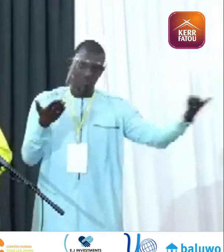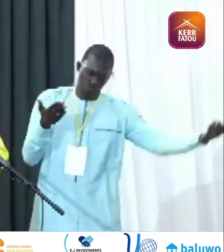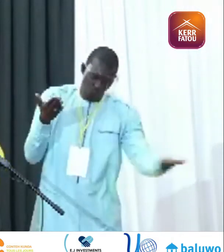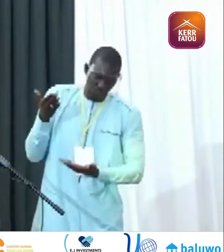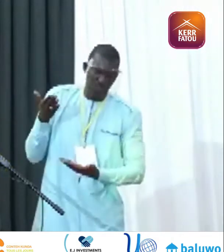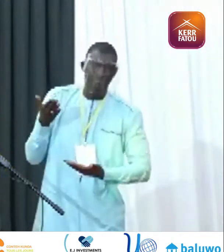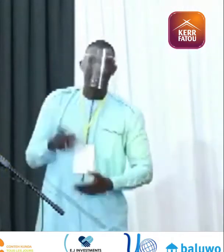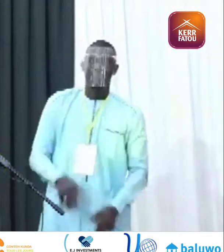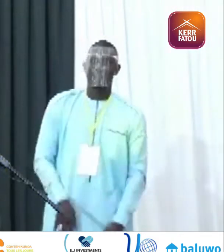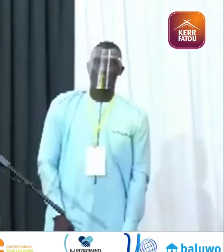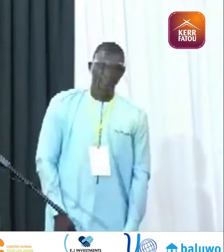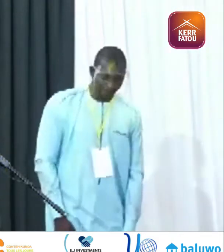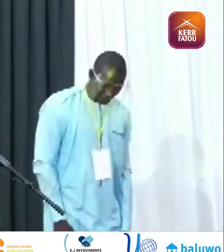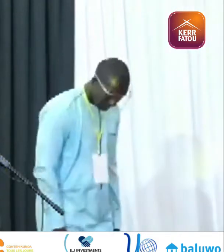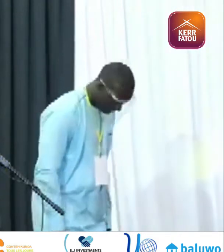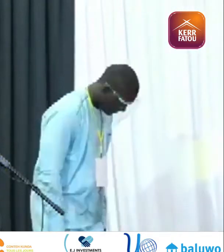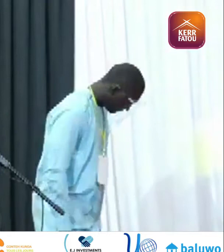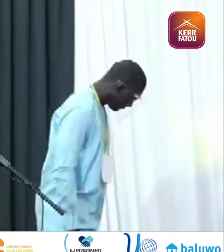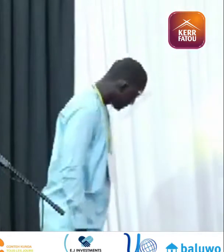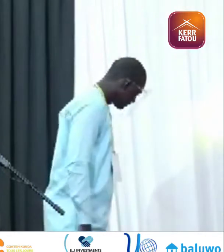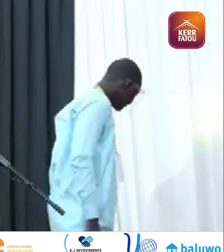sir.